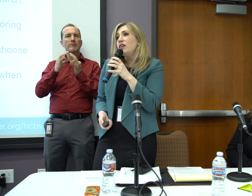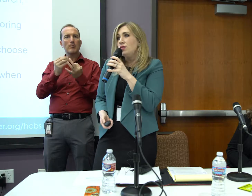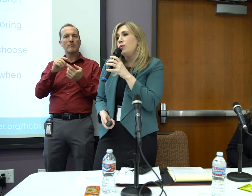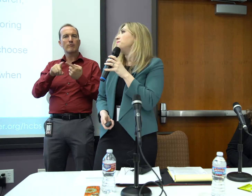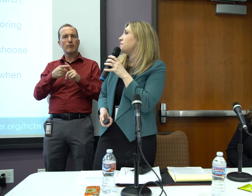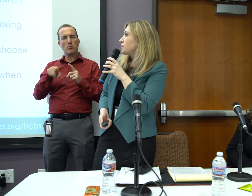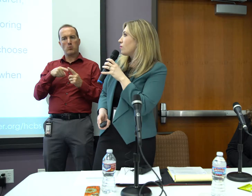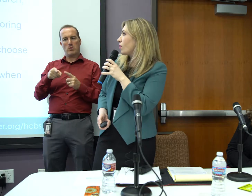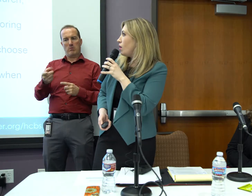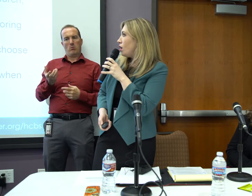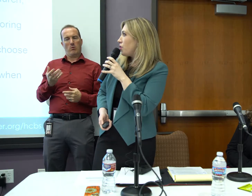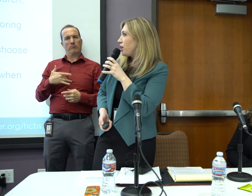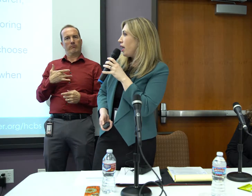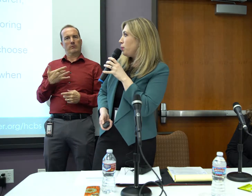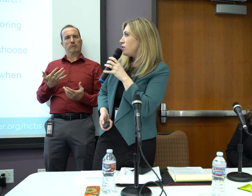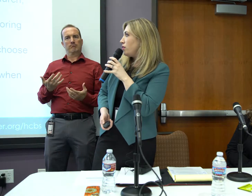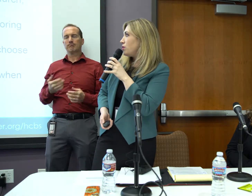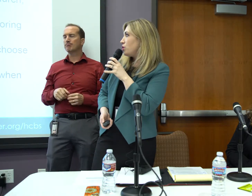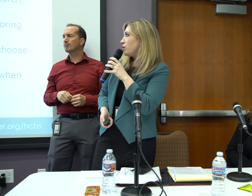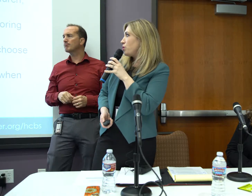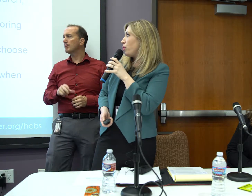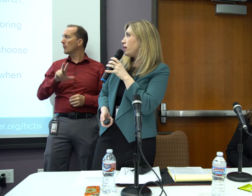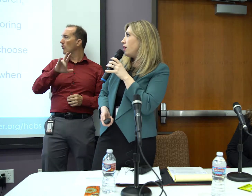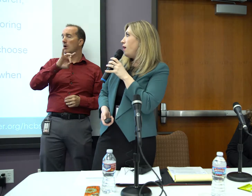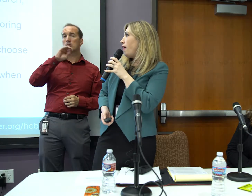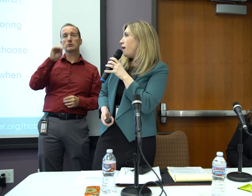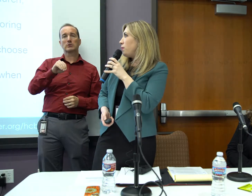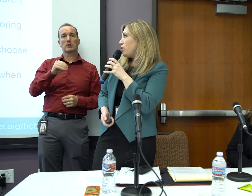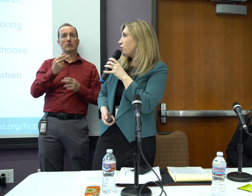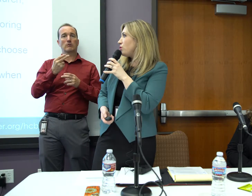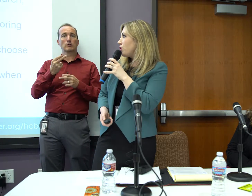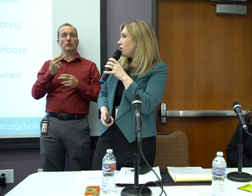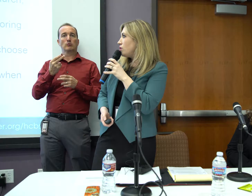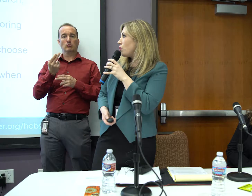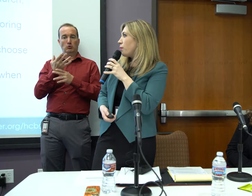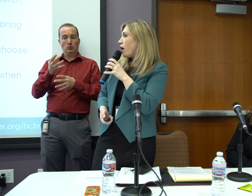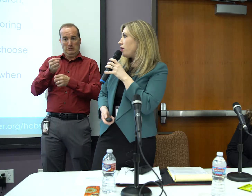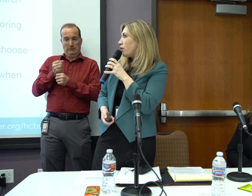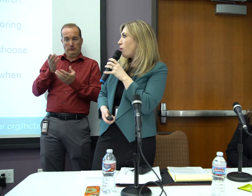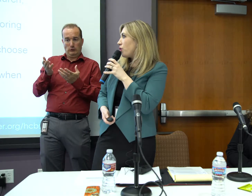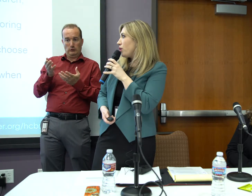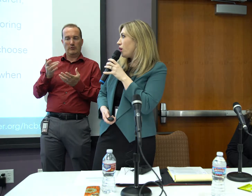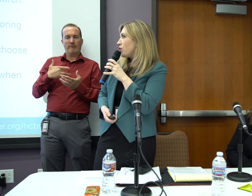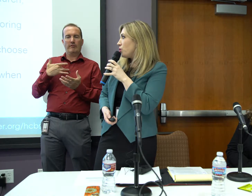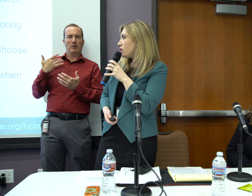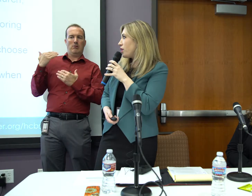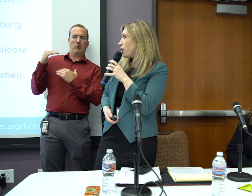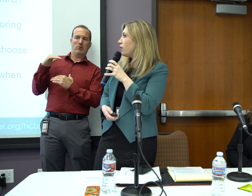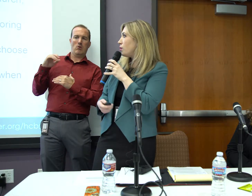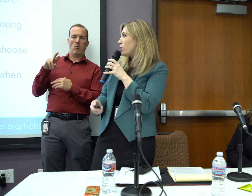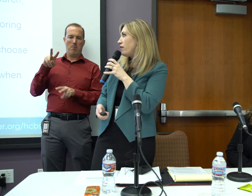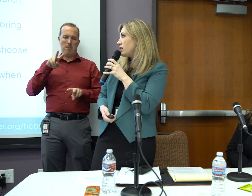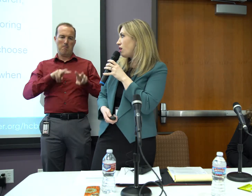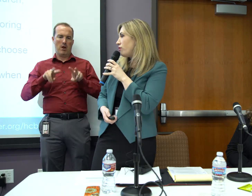they wanted to. 38% of consumers reported either restrictions or monitoring on the use of